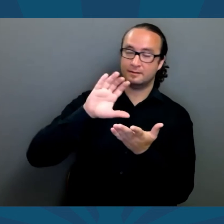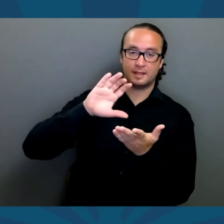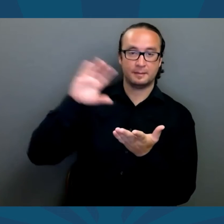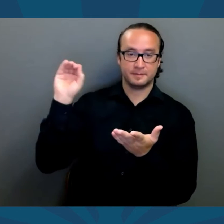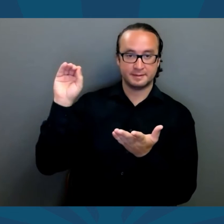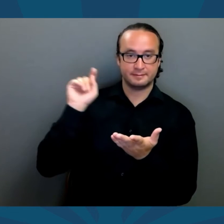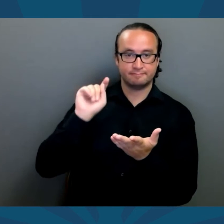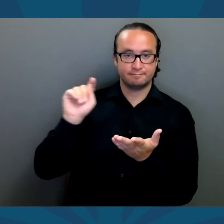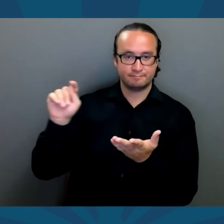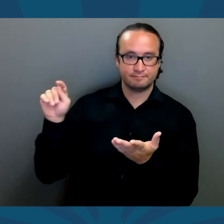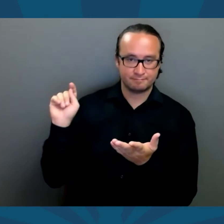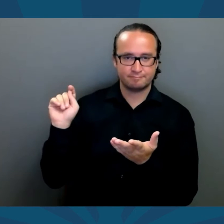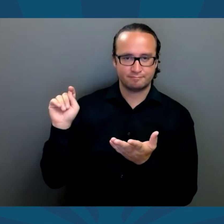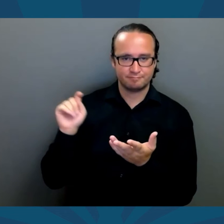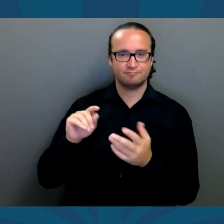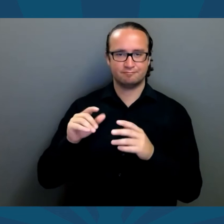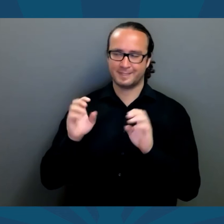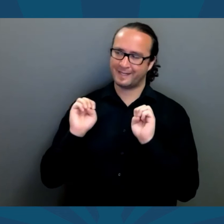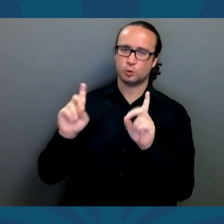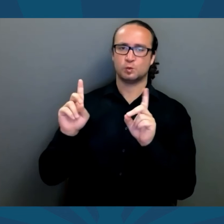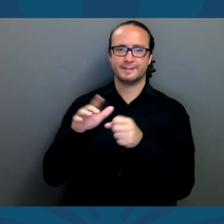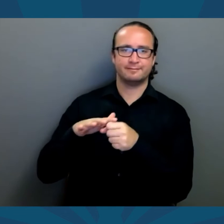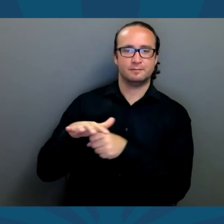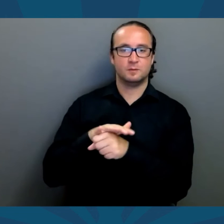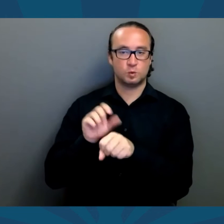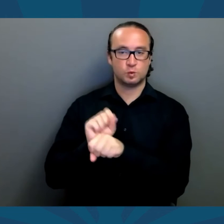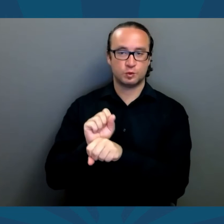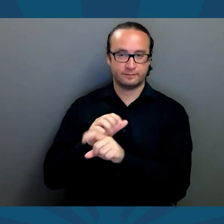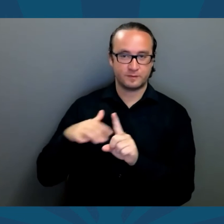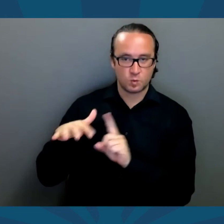provide employers with an educated workforce,